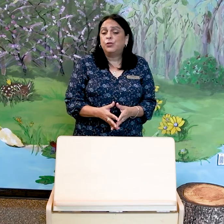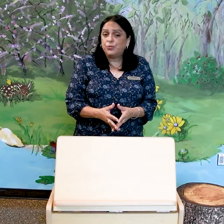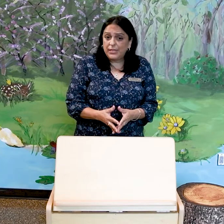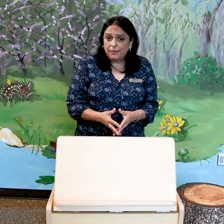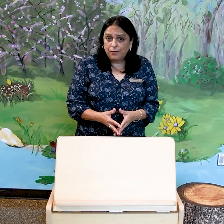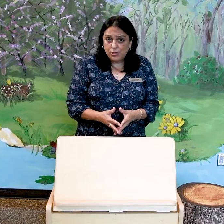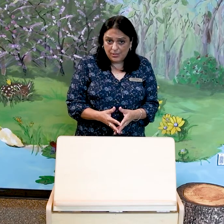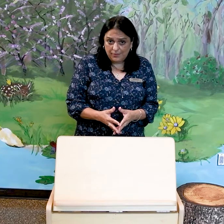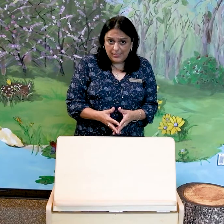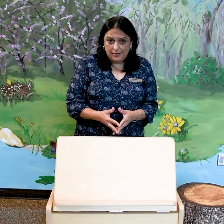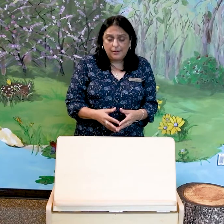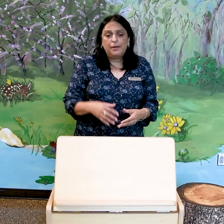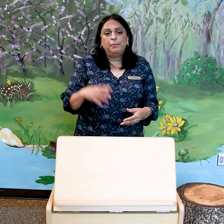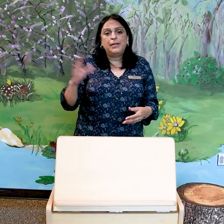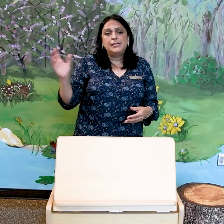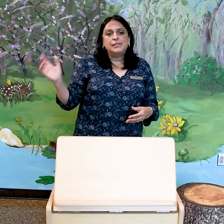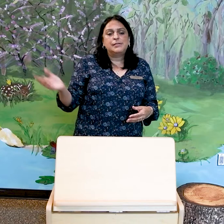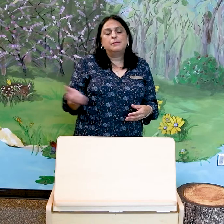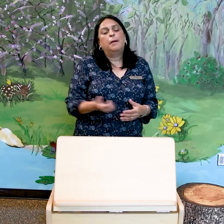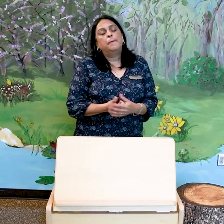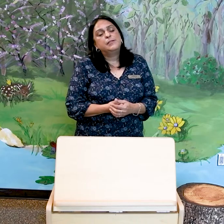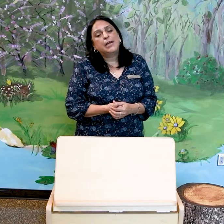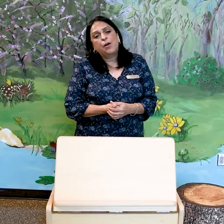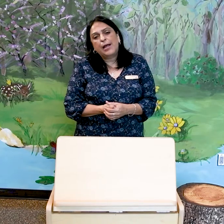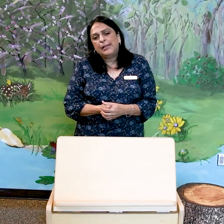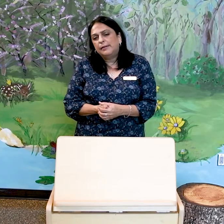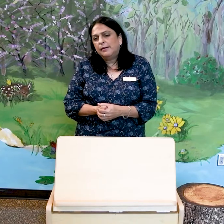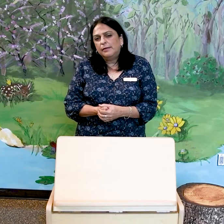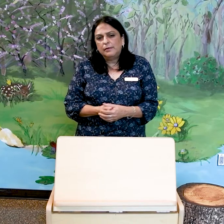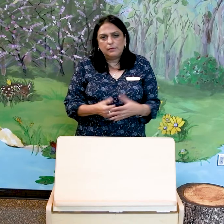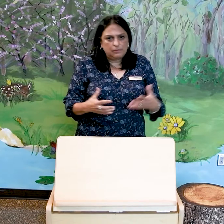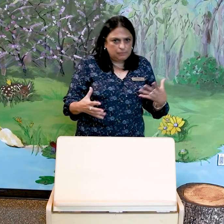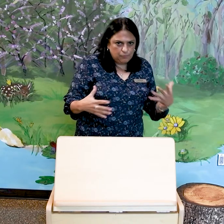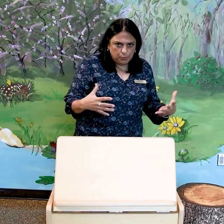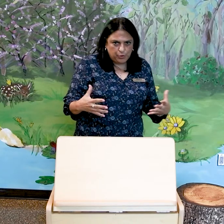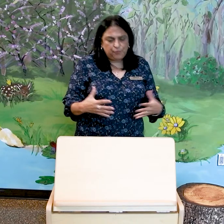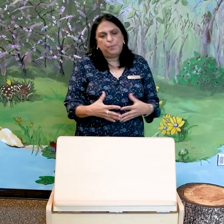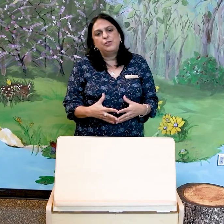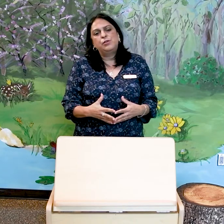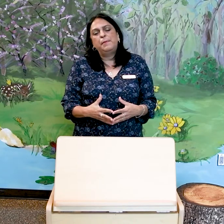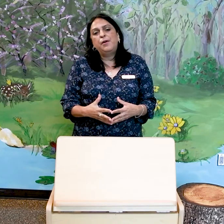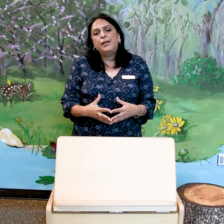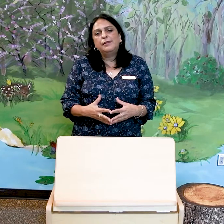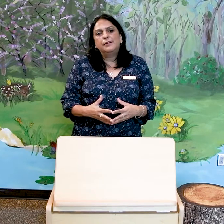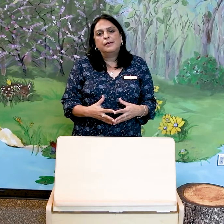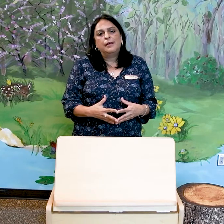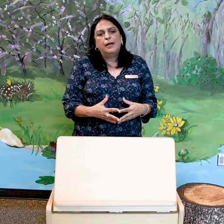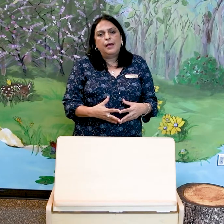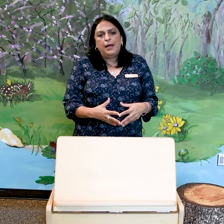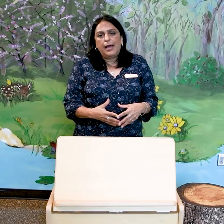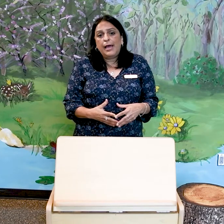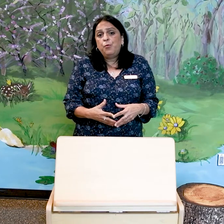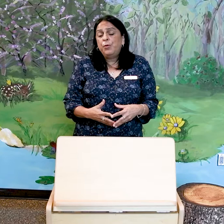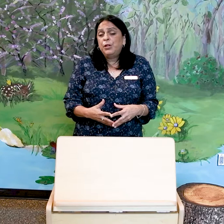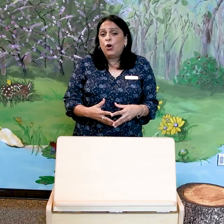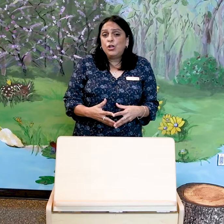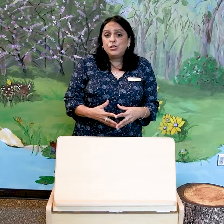trick-or-treat for children. Please check our calendar for more information about it. And we will also